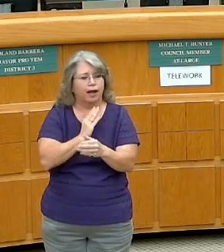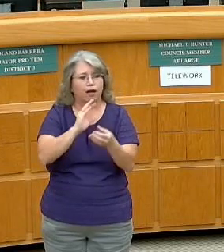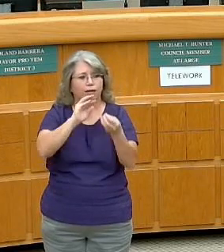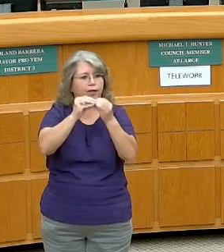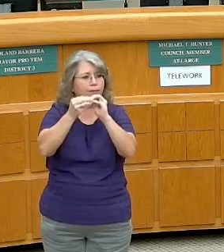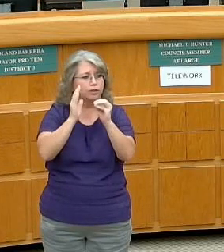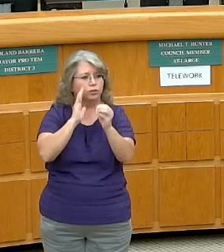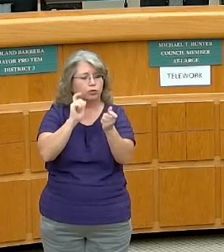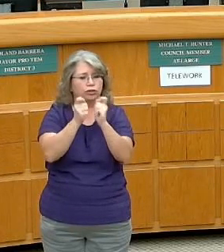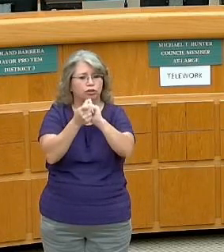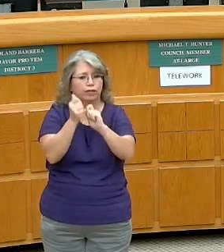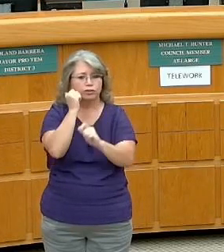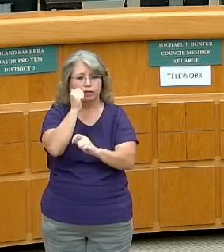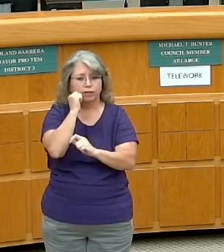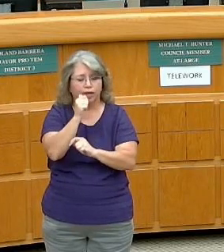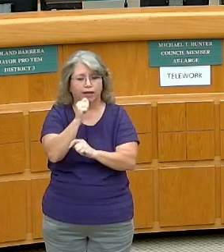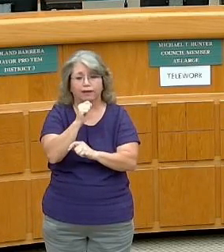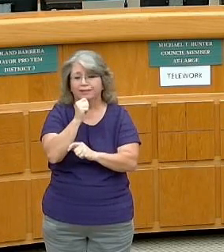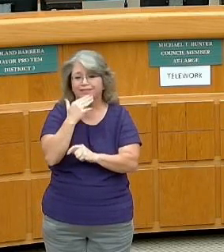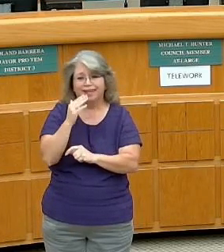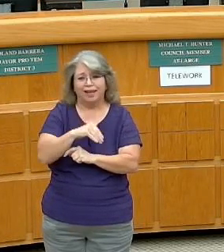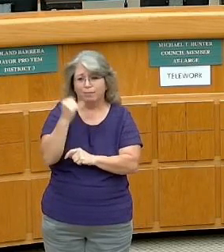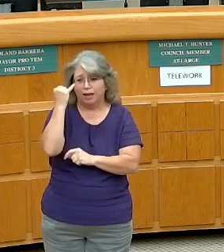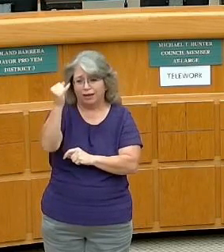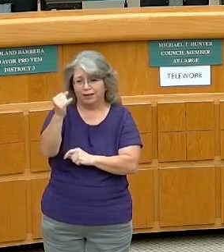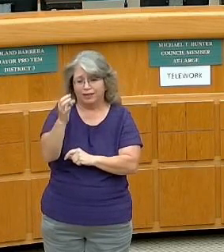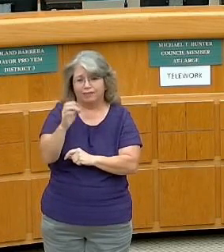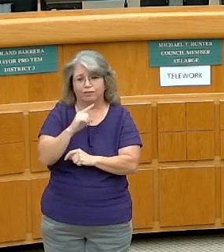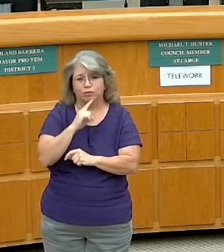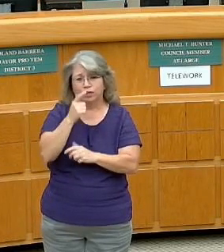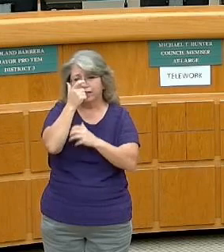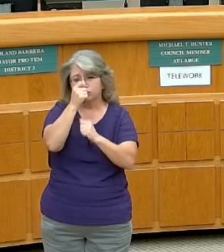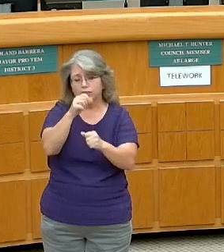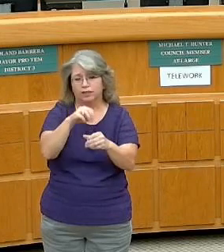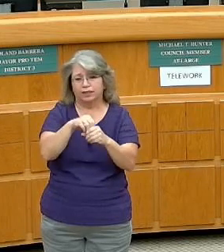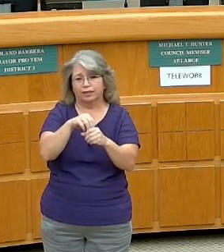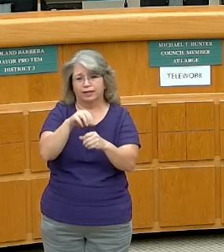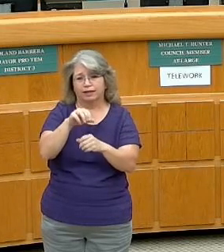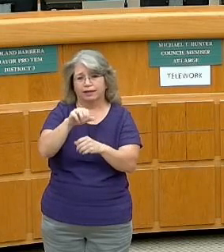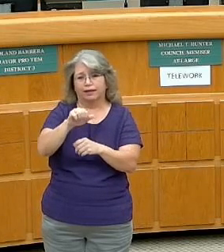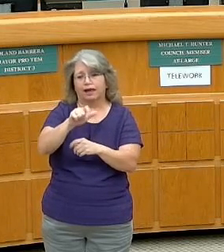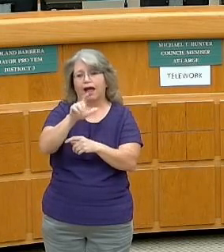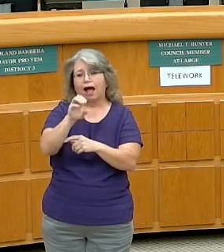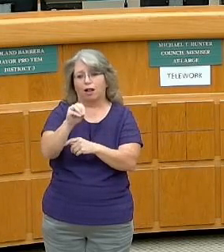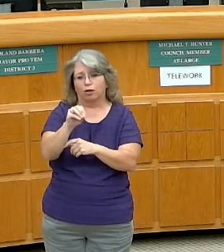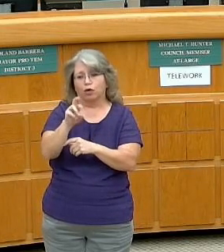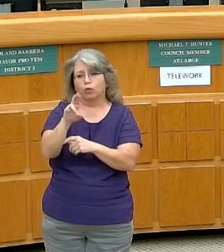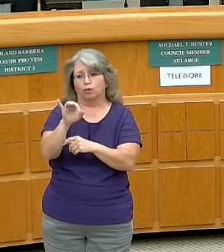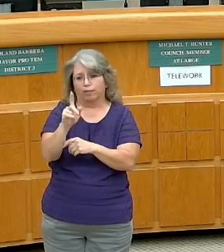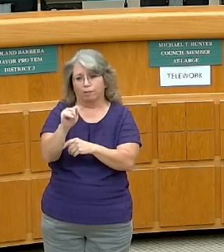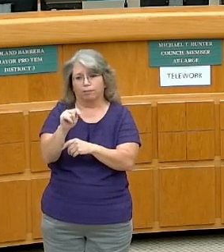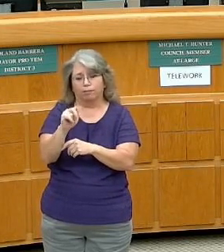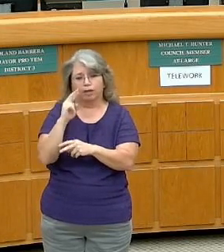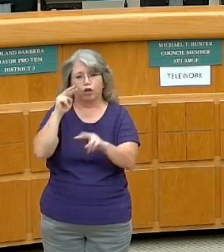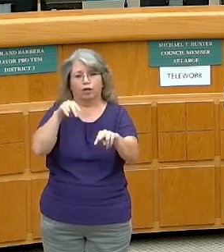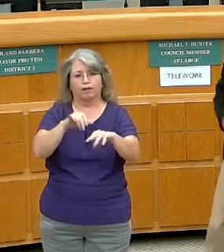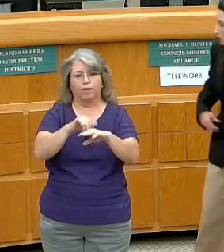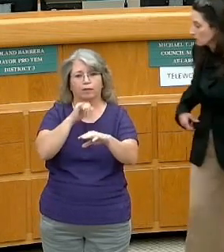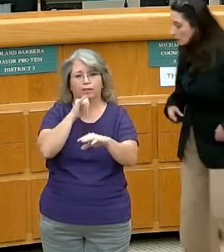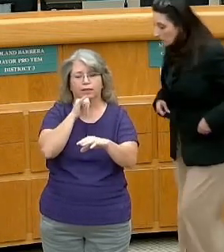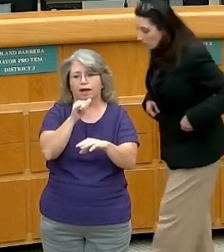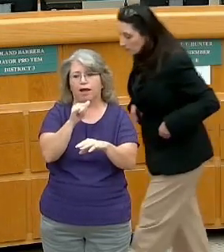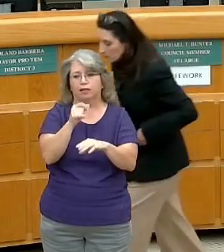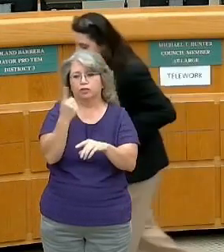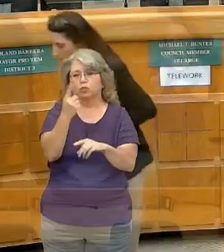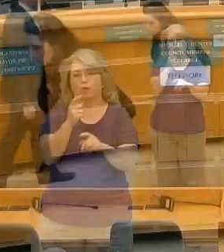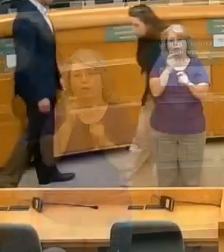But not a bad idea if you're interested in the algorithm to look at it, but just don't look at it in one snapshot of time. That's all.